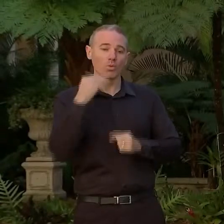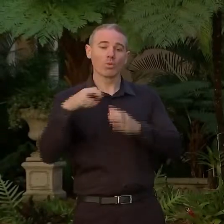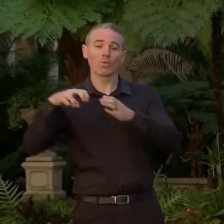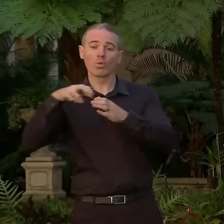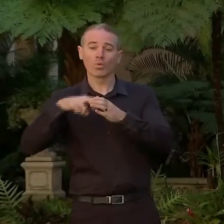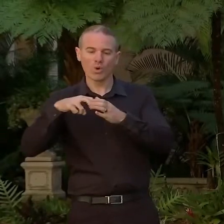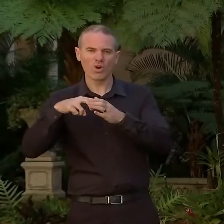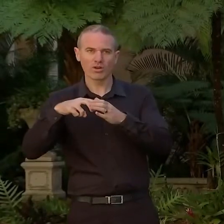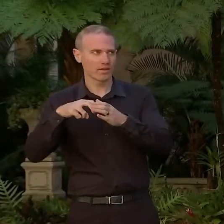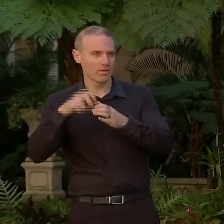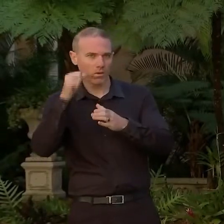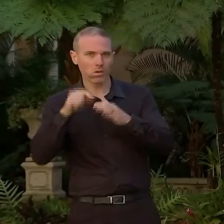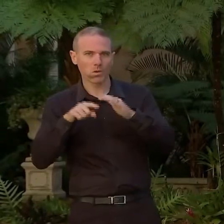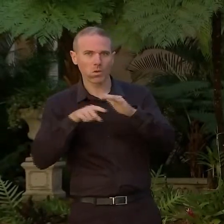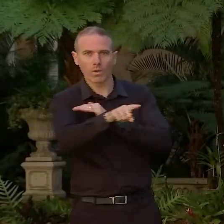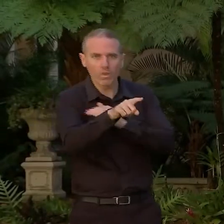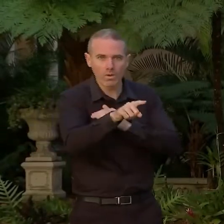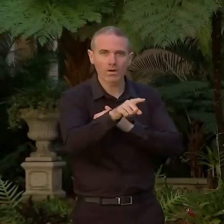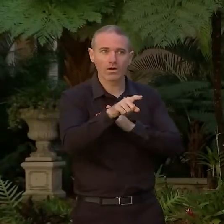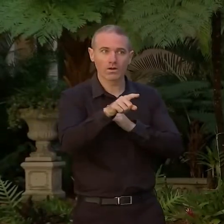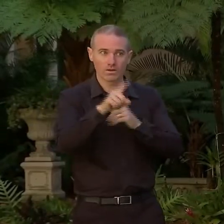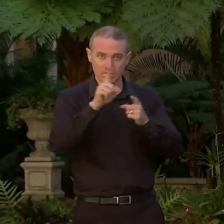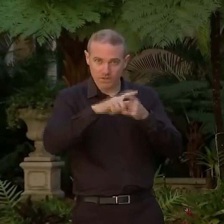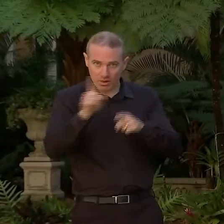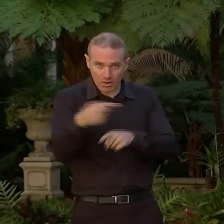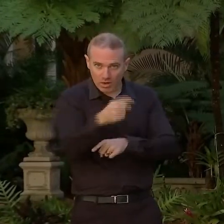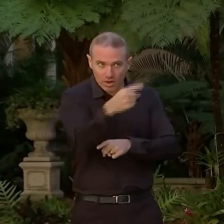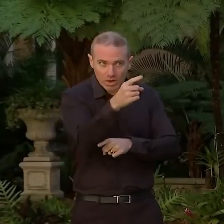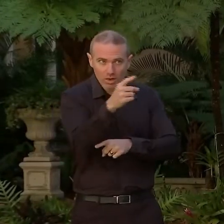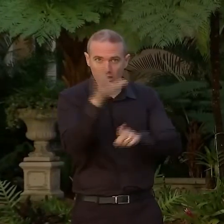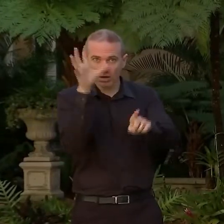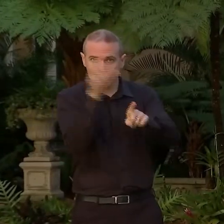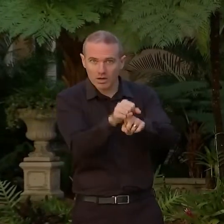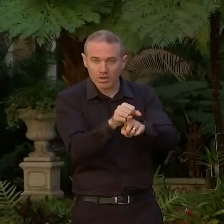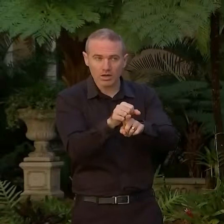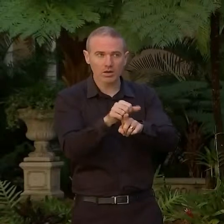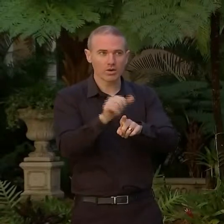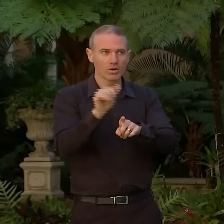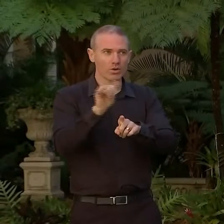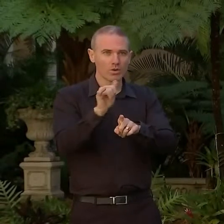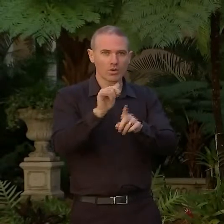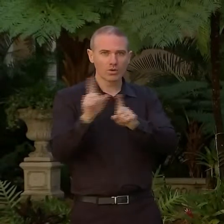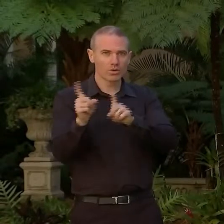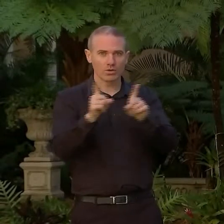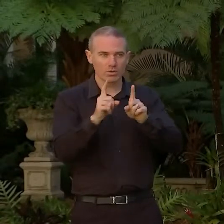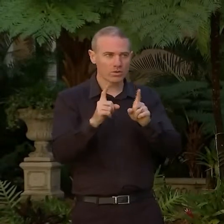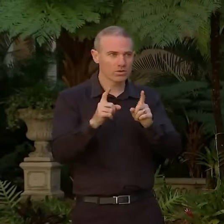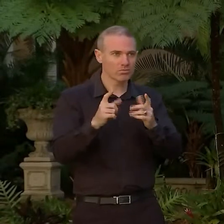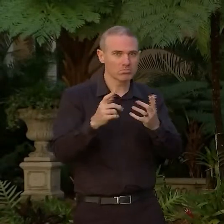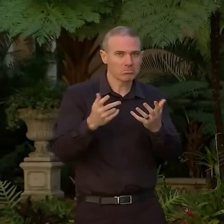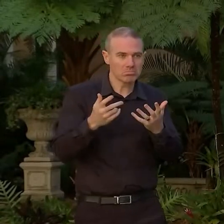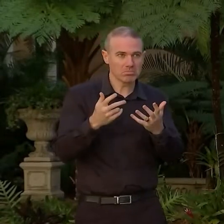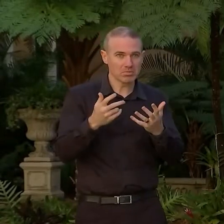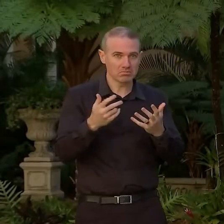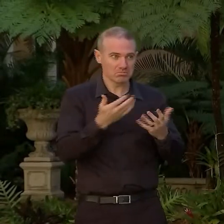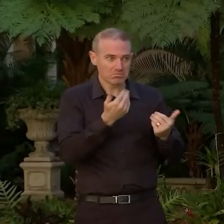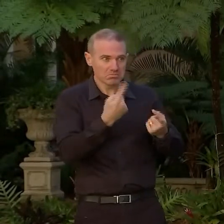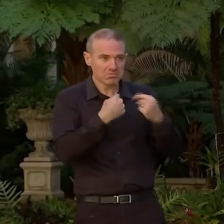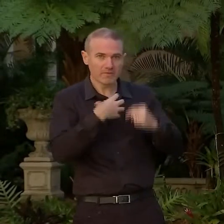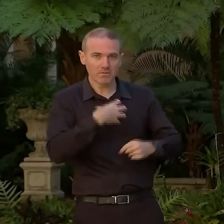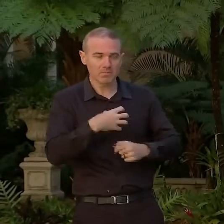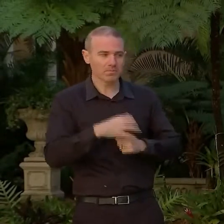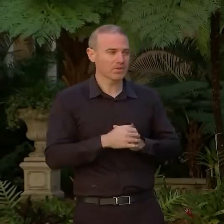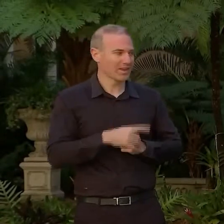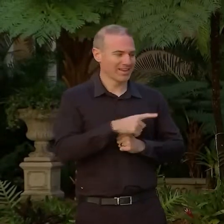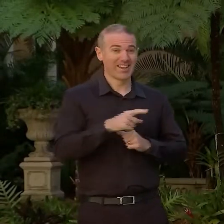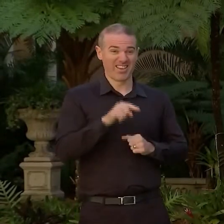of fear at the moment as to if they are on the run, they're not exactly going to be checking in and letting people know where they've been, or see if there's any update on that. We haven't